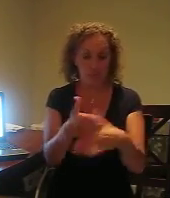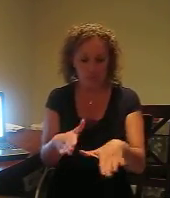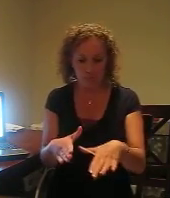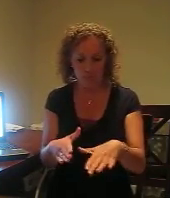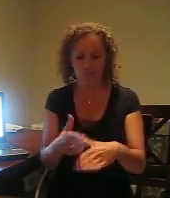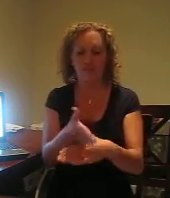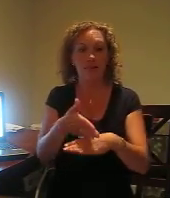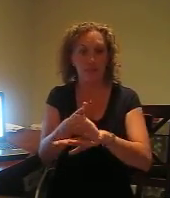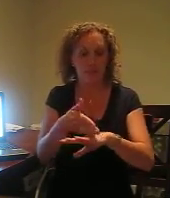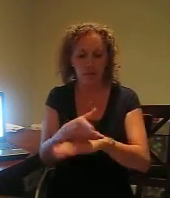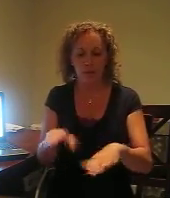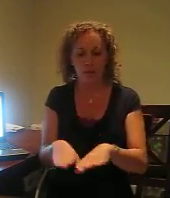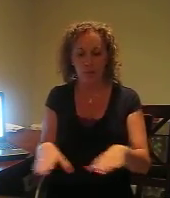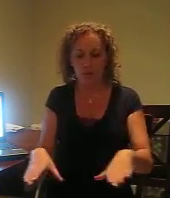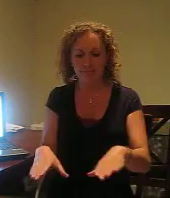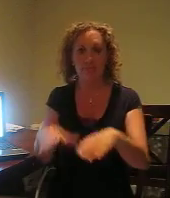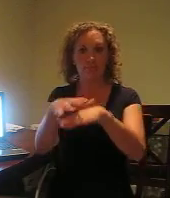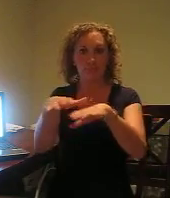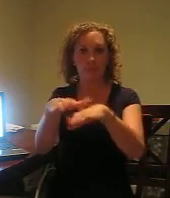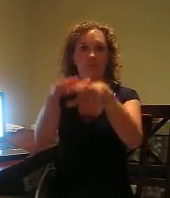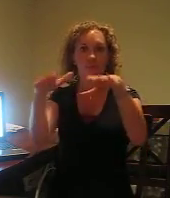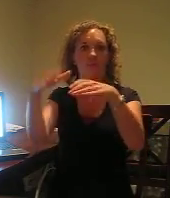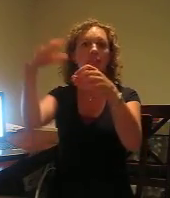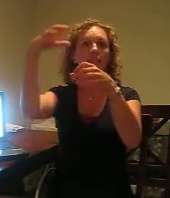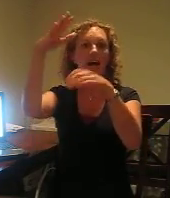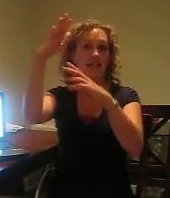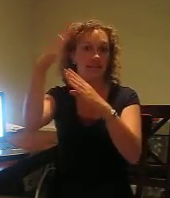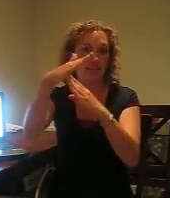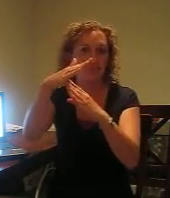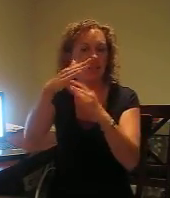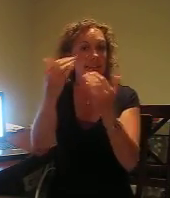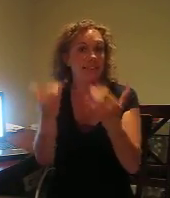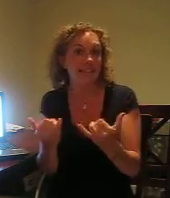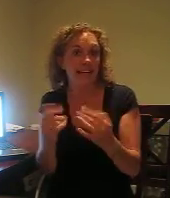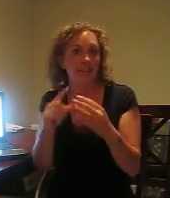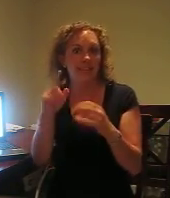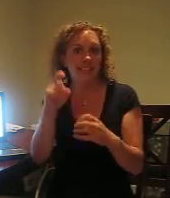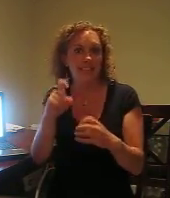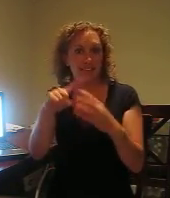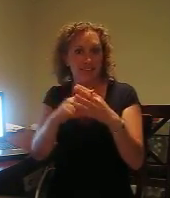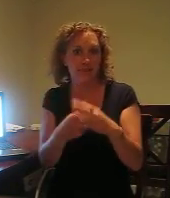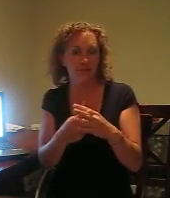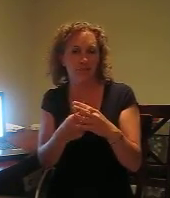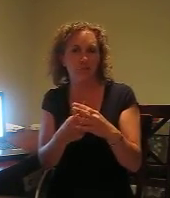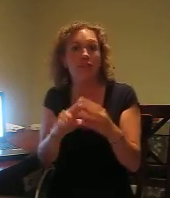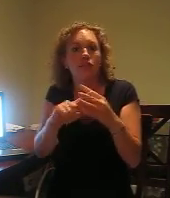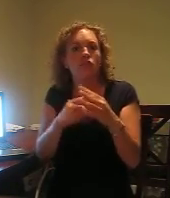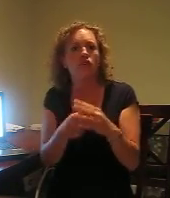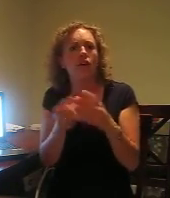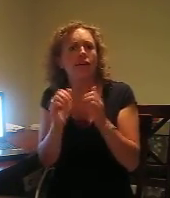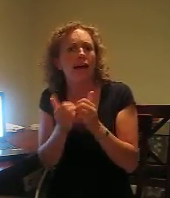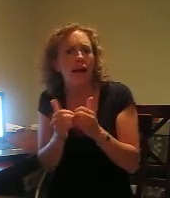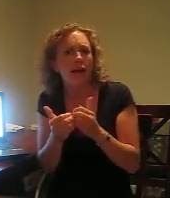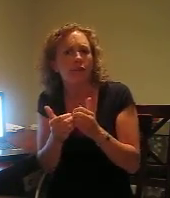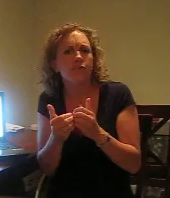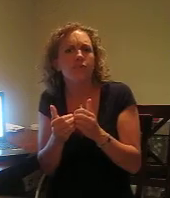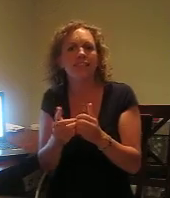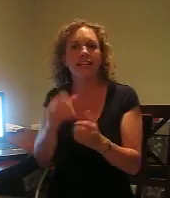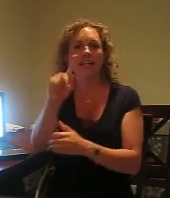have to do is actually light this. And we start by putting our tinder bundle. In this case, it's a large bundle of dry pine needles